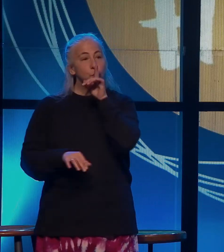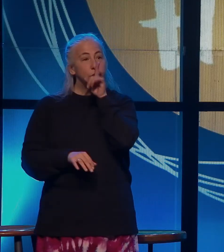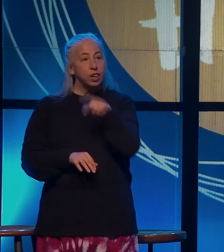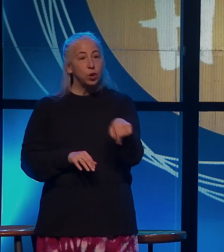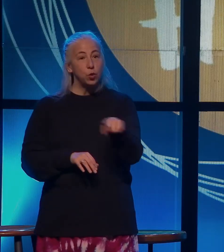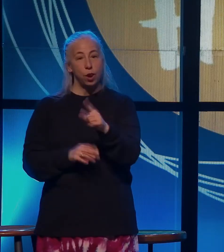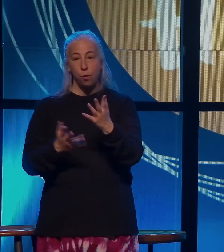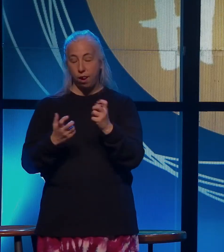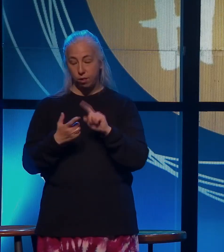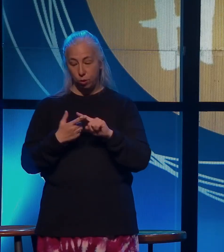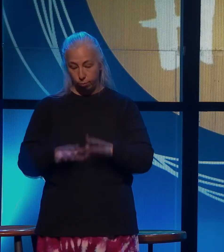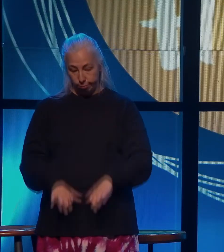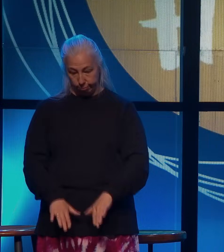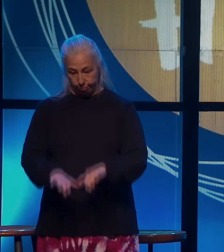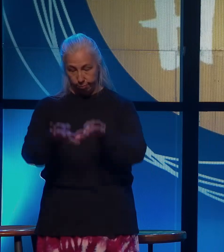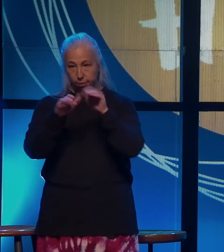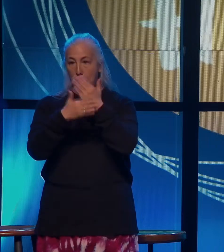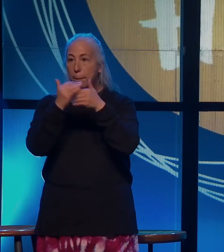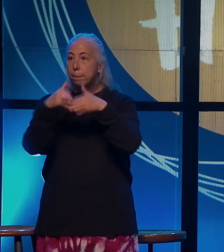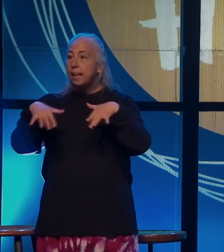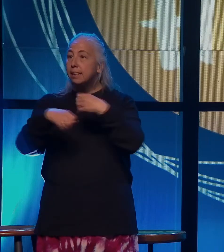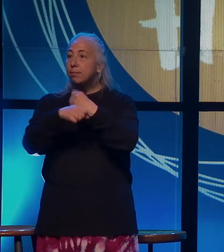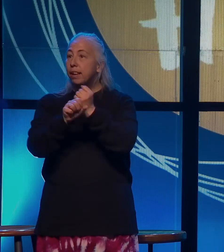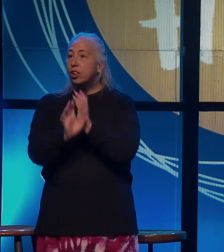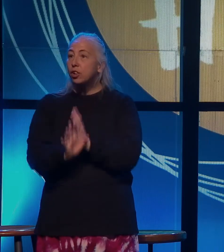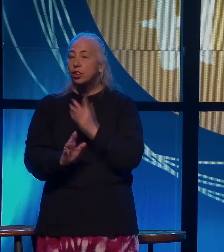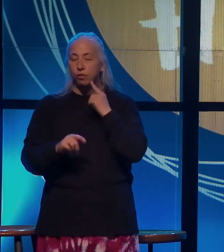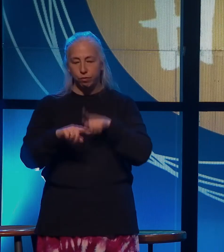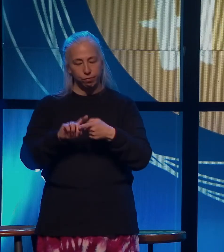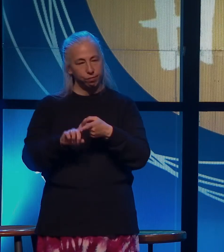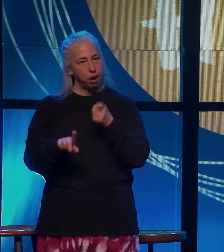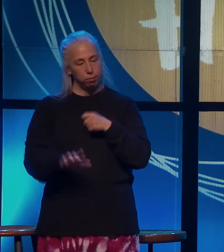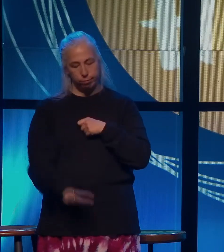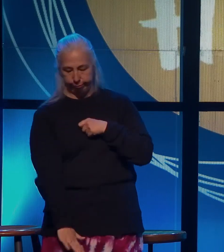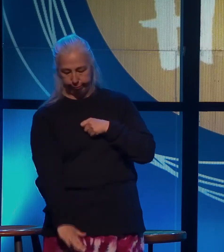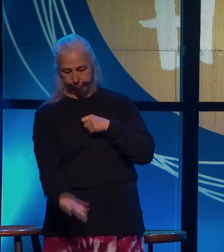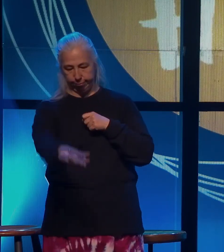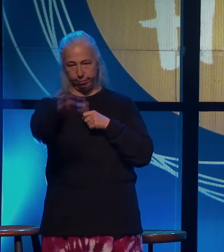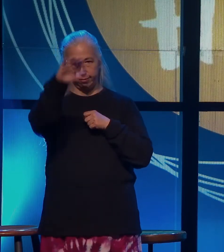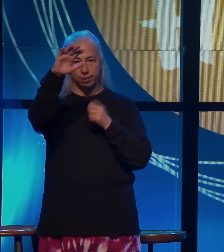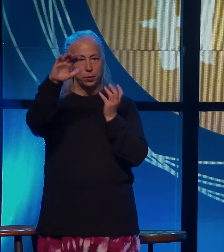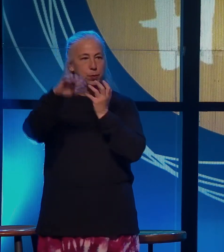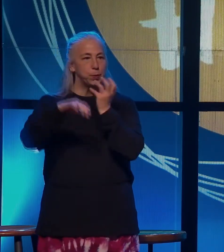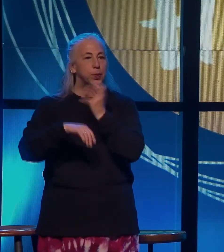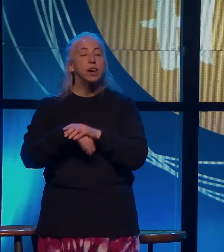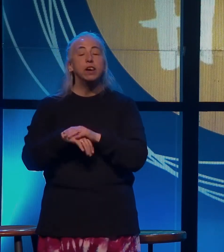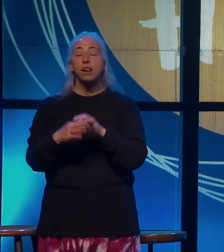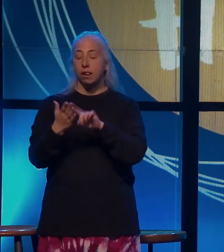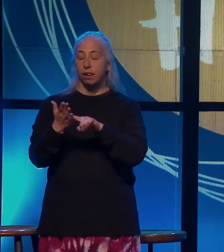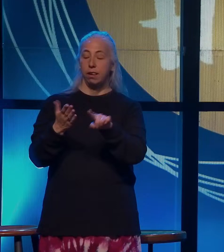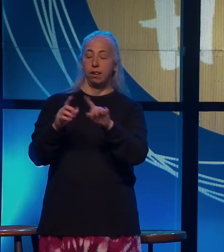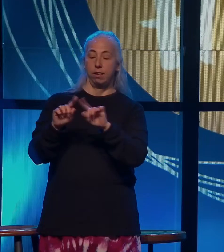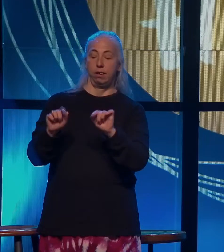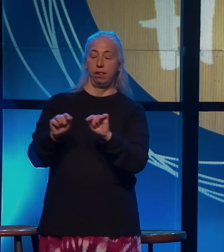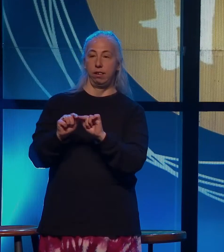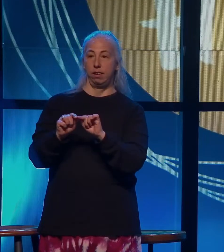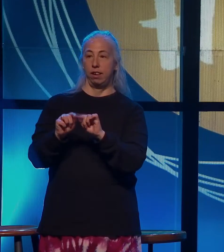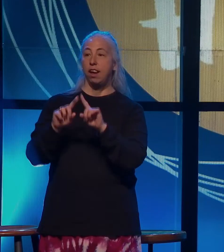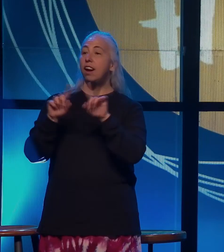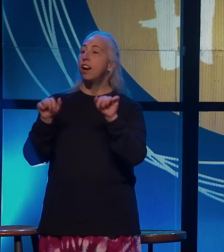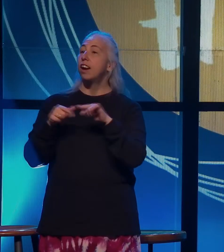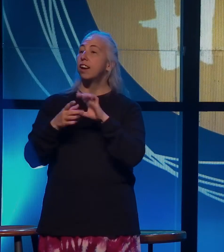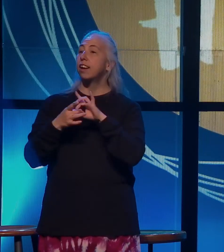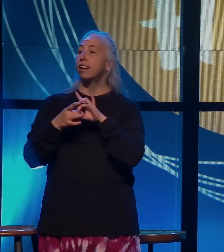playground through graduation, please check the box on the back of your Connect card, and our team will be in touch with the next